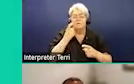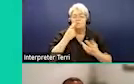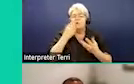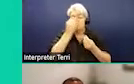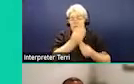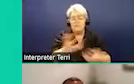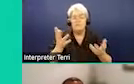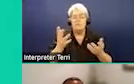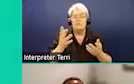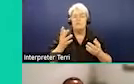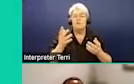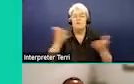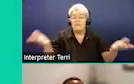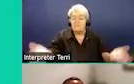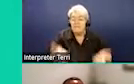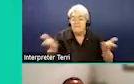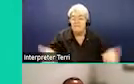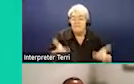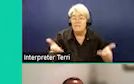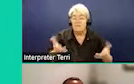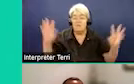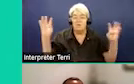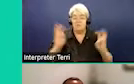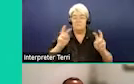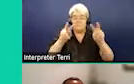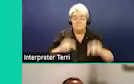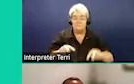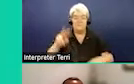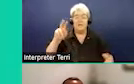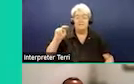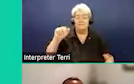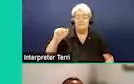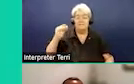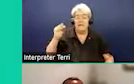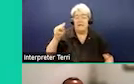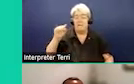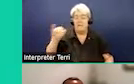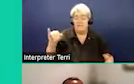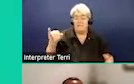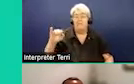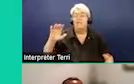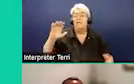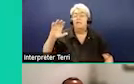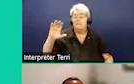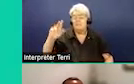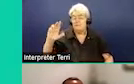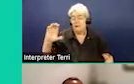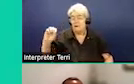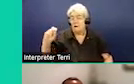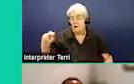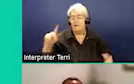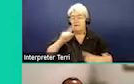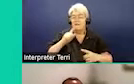that everyone on this call was aware that NAMICon, our NAMI's annual convention, is coming up June 14th